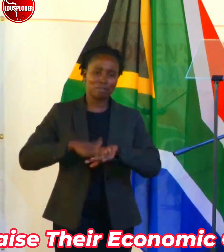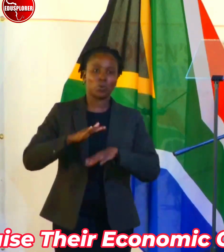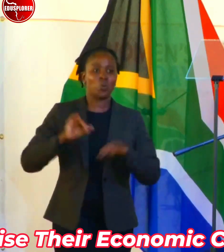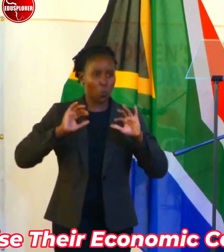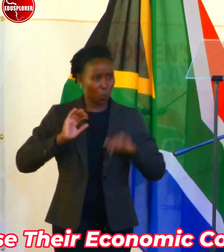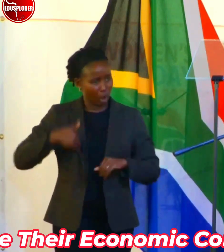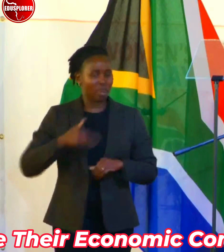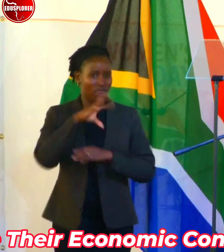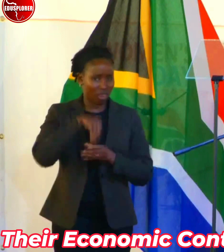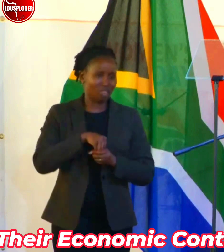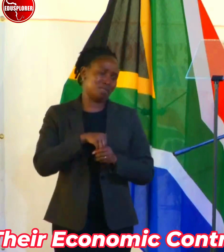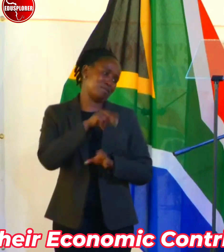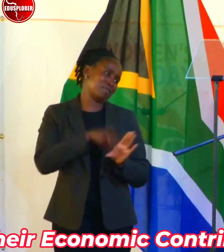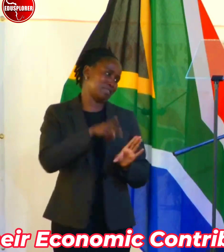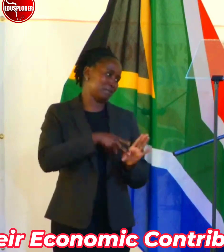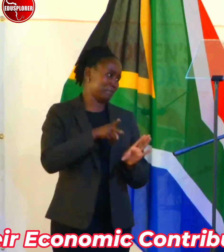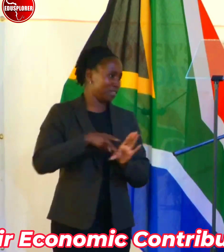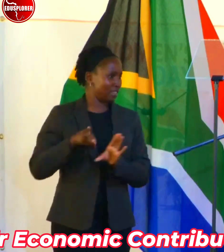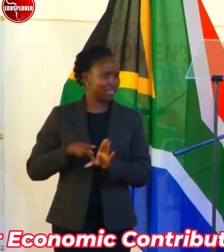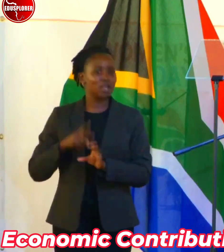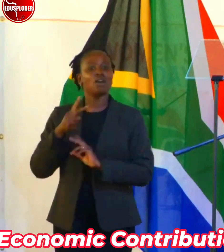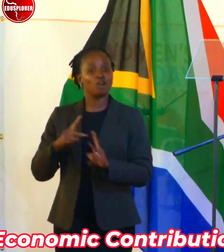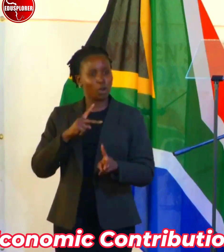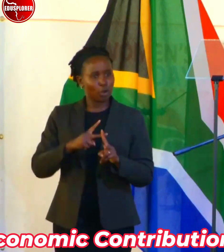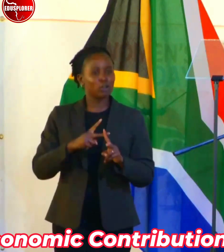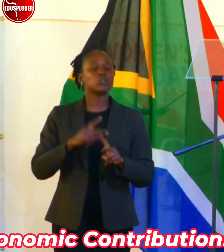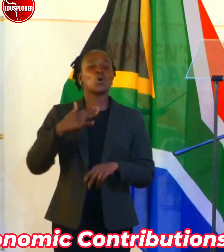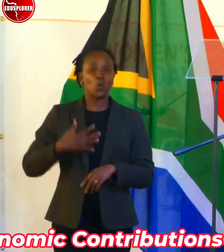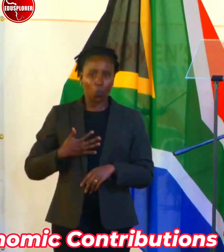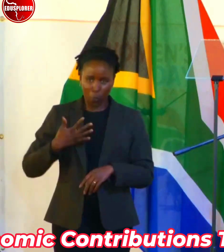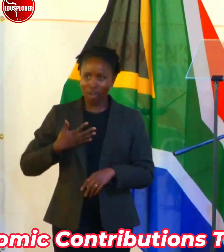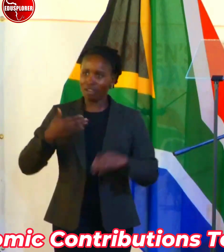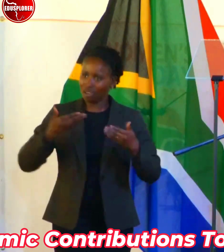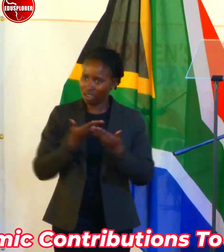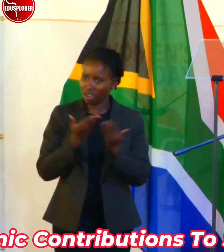to participate, and we want to strengthen their hand